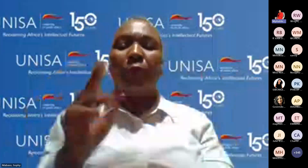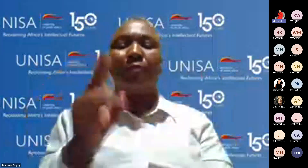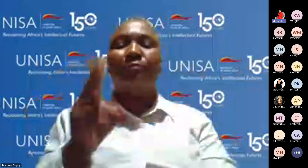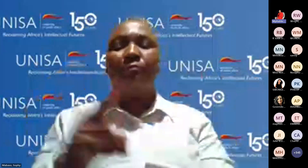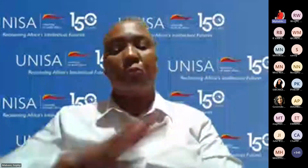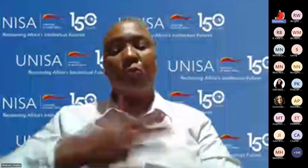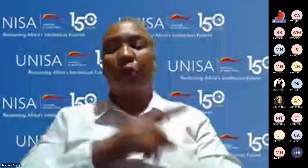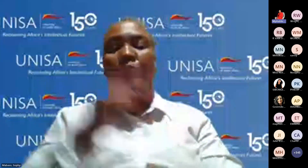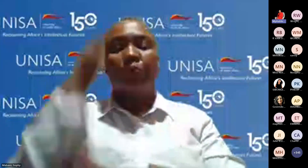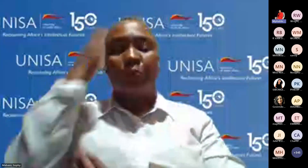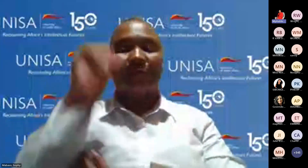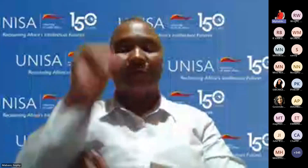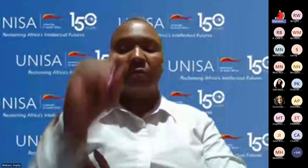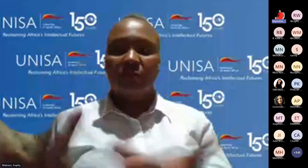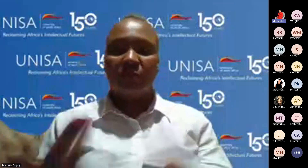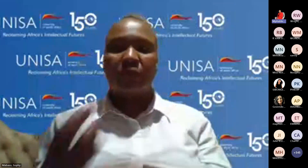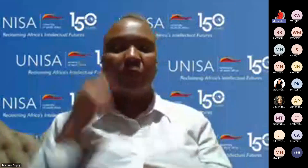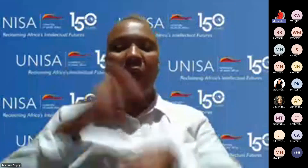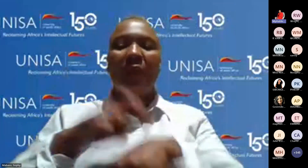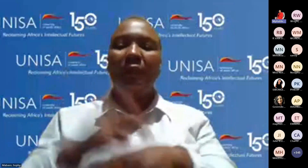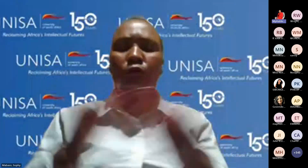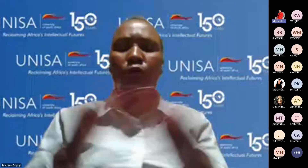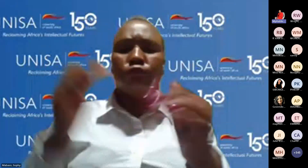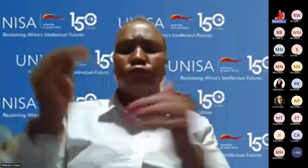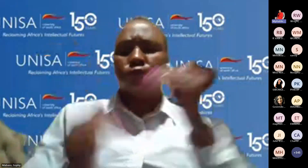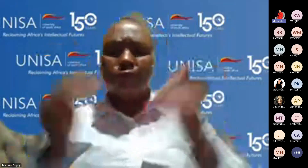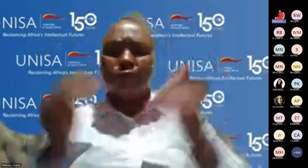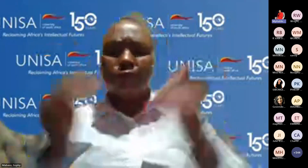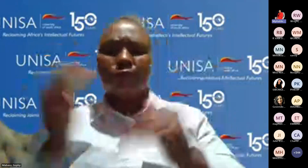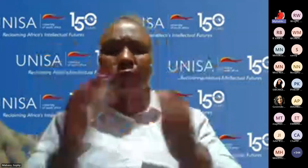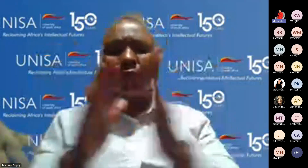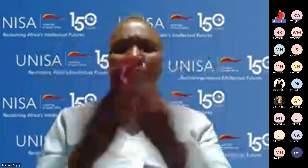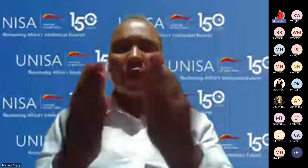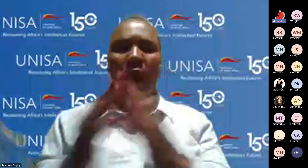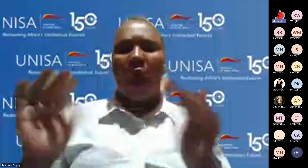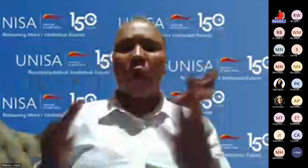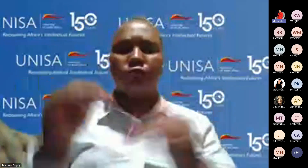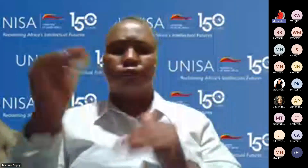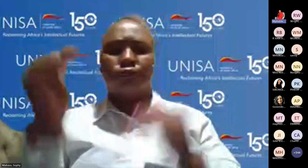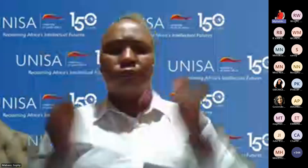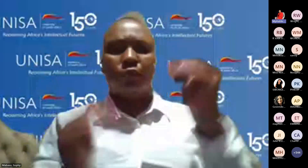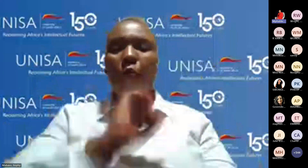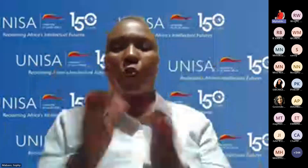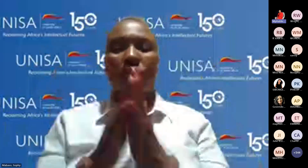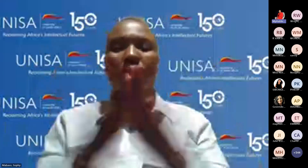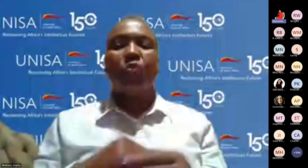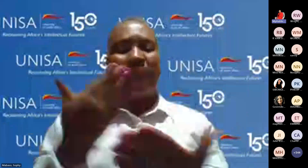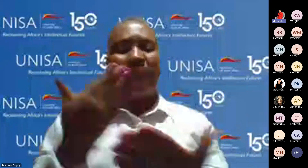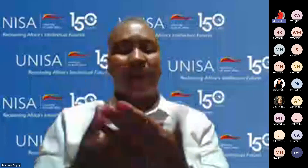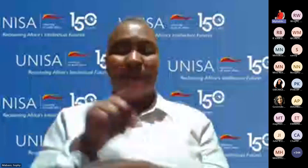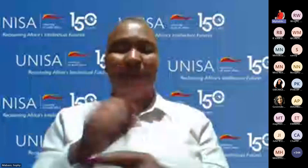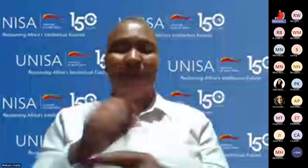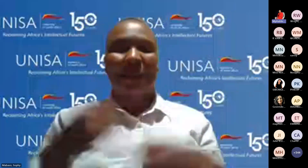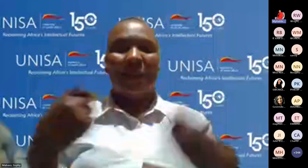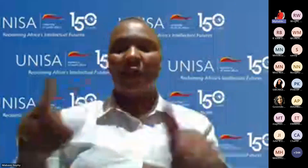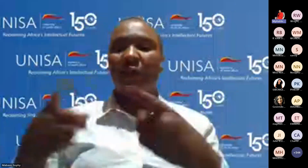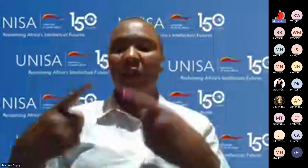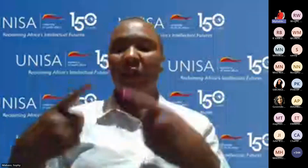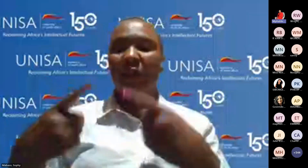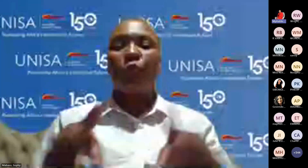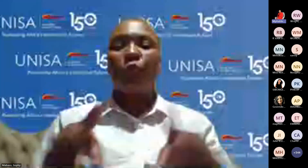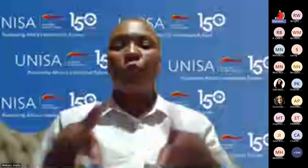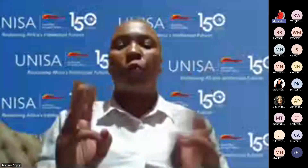you to know is that you need to organize your material. How do you organize your material? We can organize it differently.